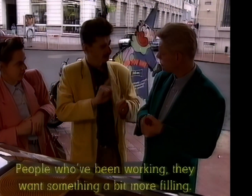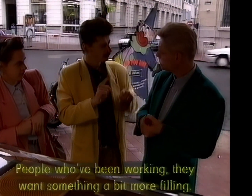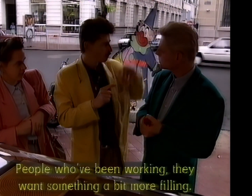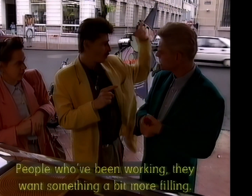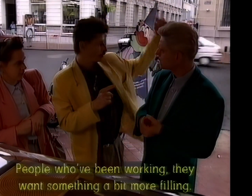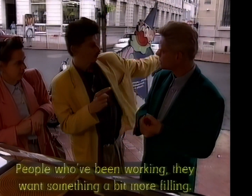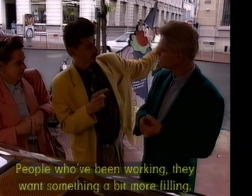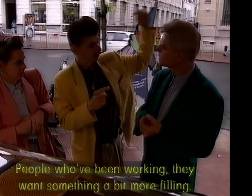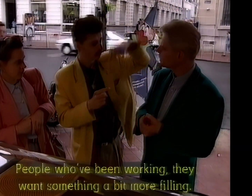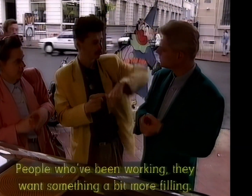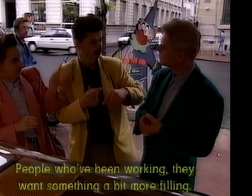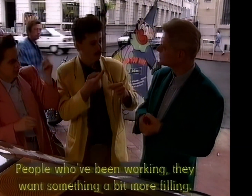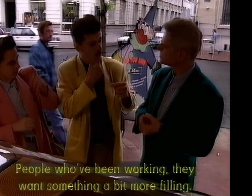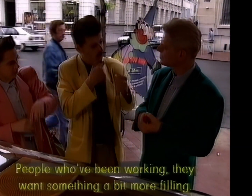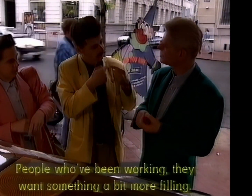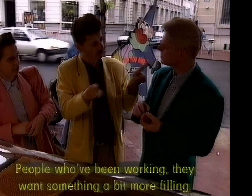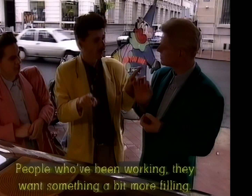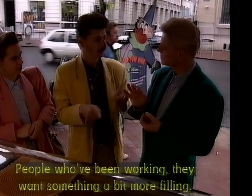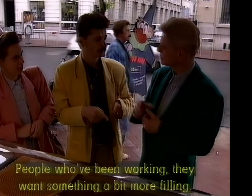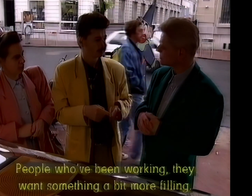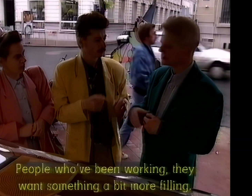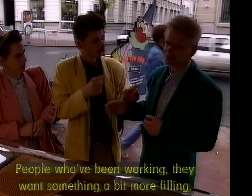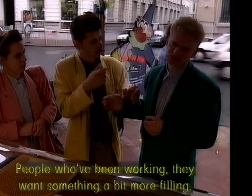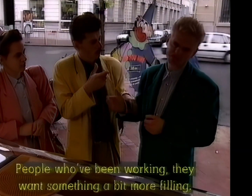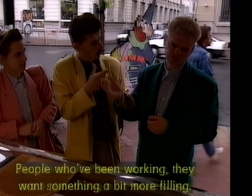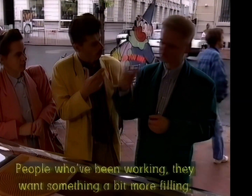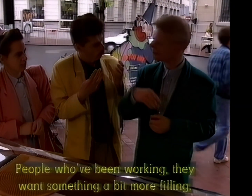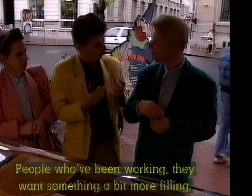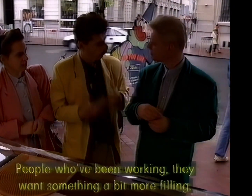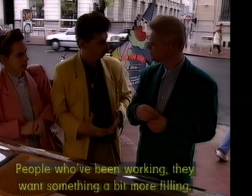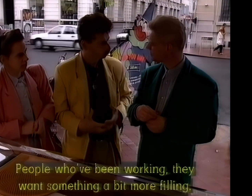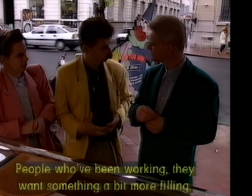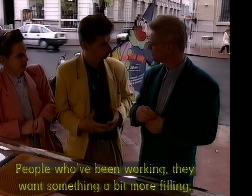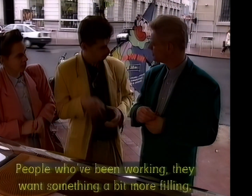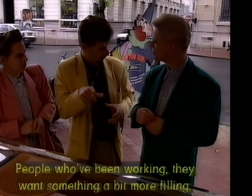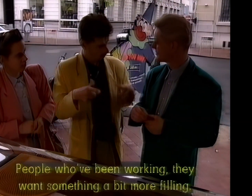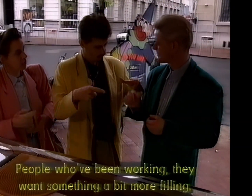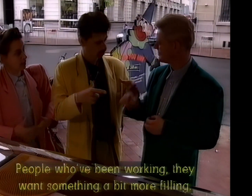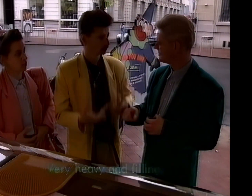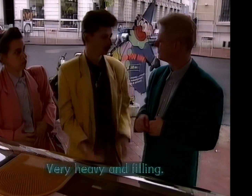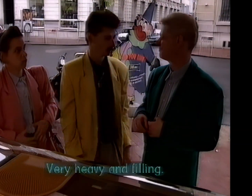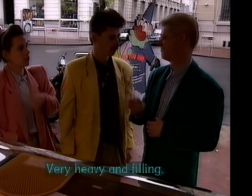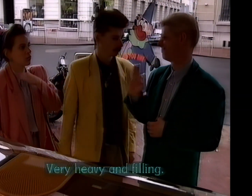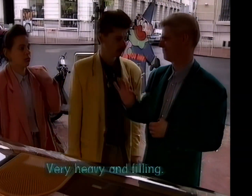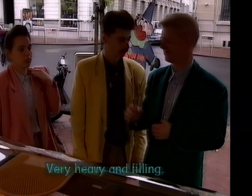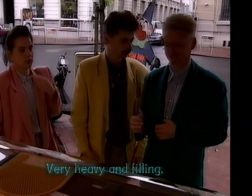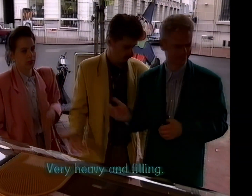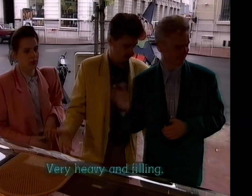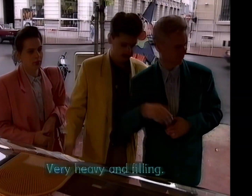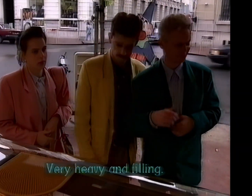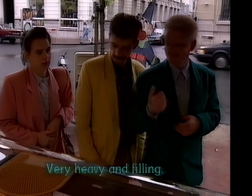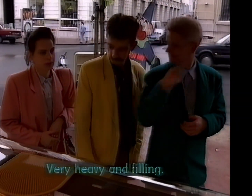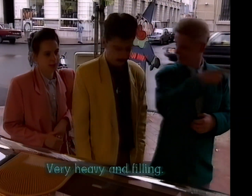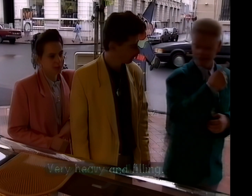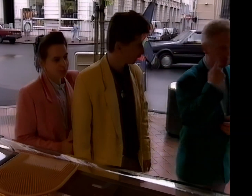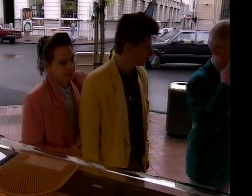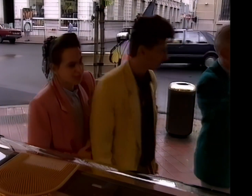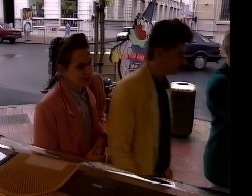substantial than the others. People who've been working come and they want something a bit more filling. Which is Very what they heavy are. and filling. Okay, let's have a look down